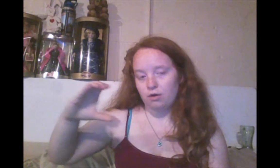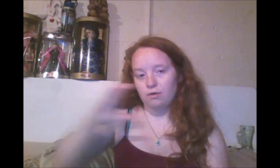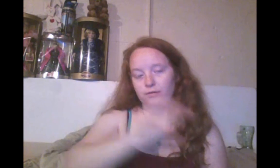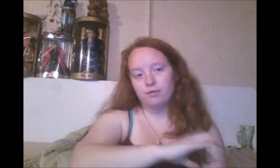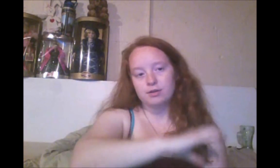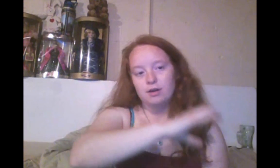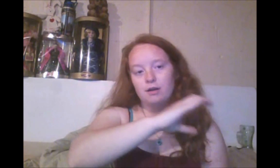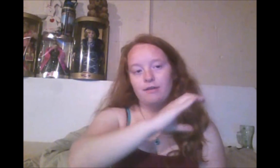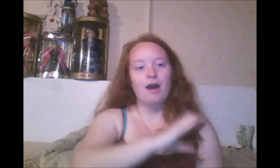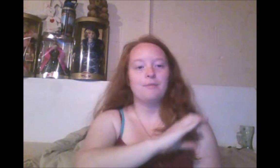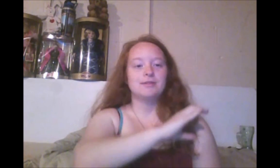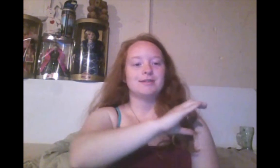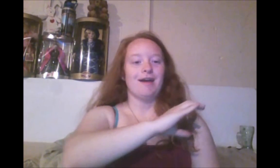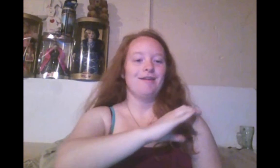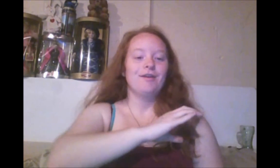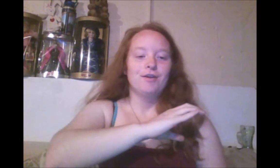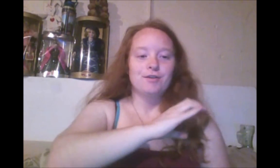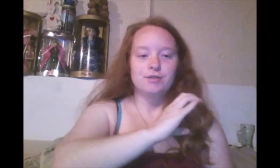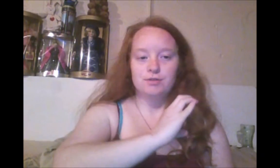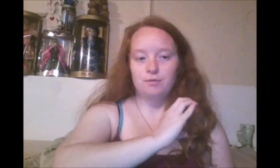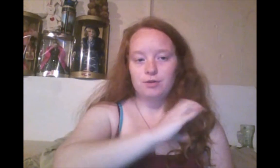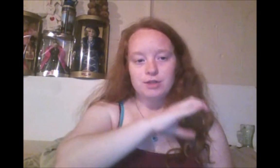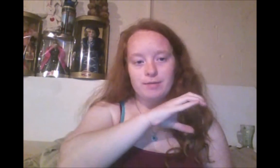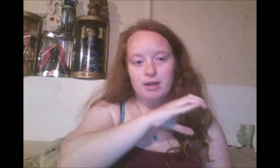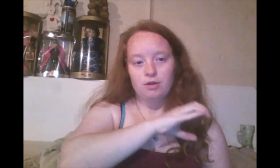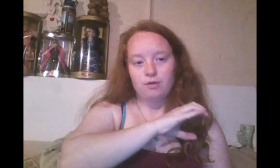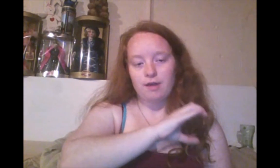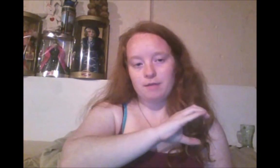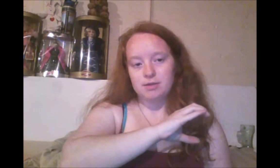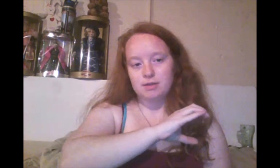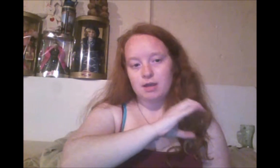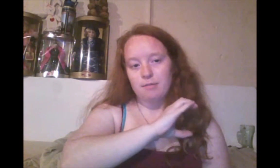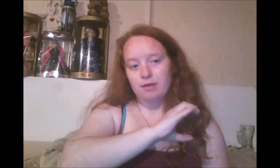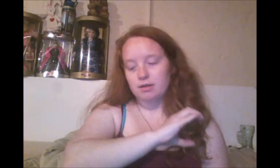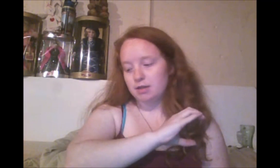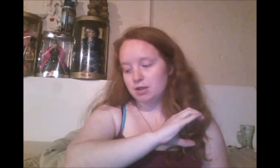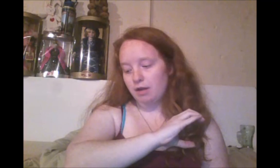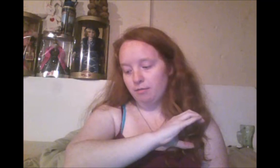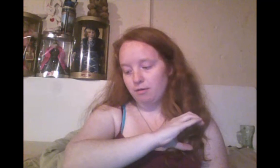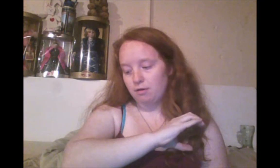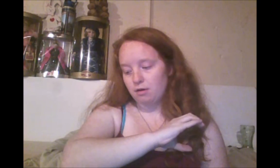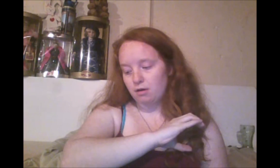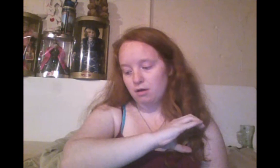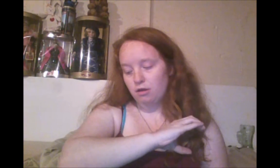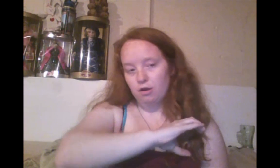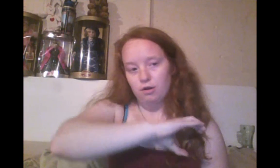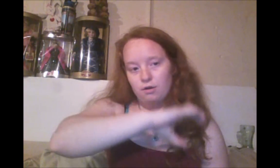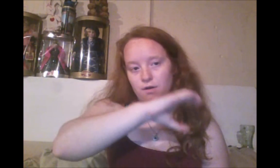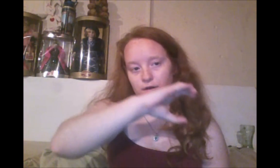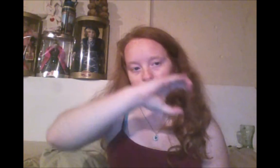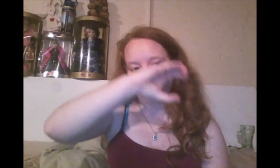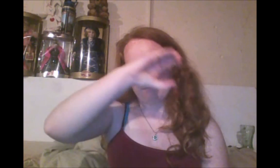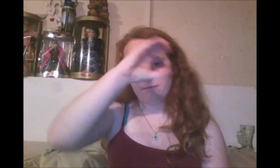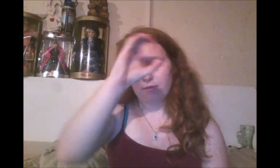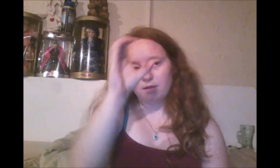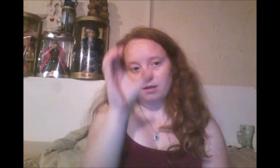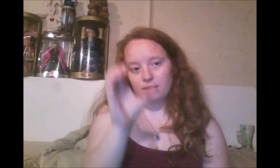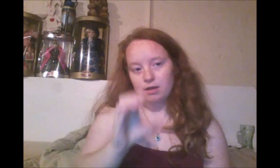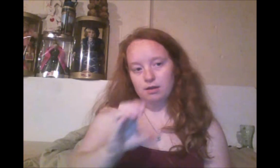We're gonna start on the opposite side. So with your dominant hand, go to the opposite side, make the C shape. You're gonna go up and down